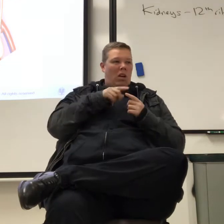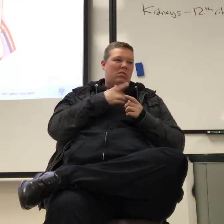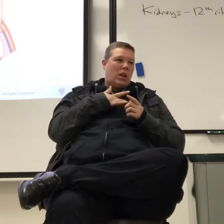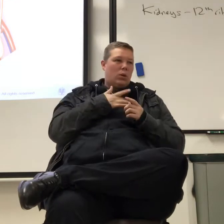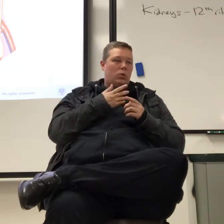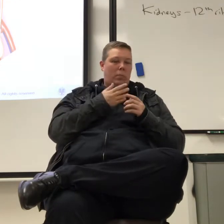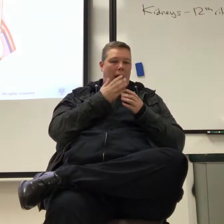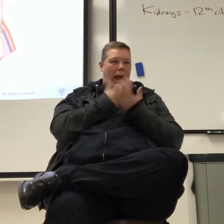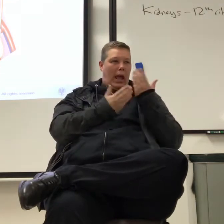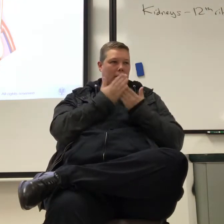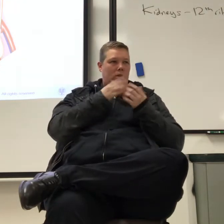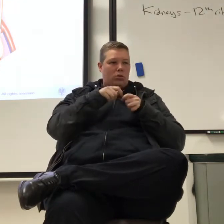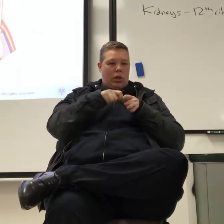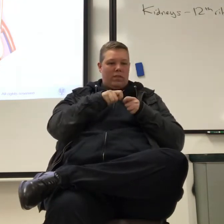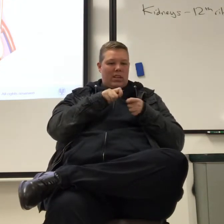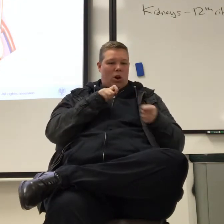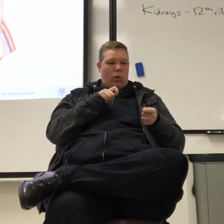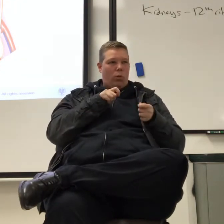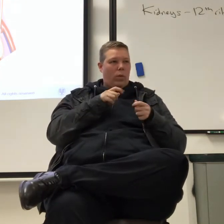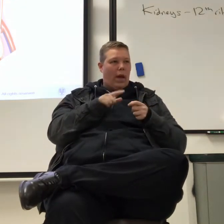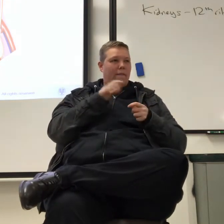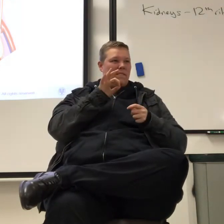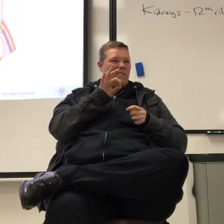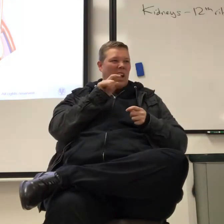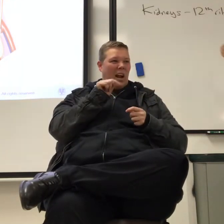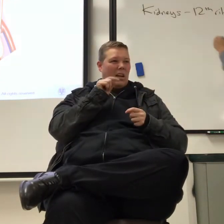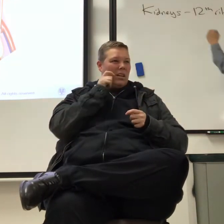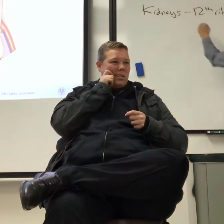just kind of tear through the fatty renal fascia.